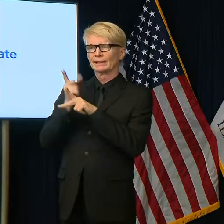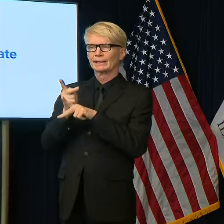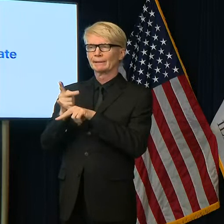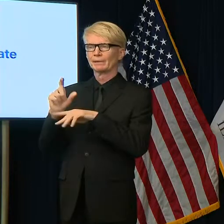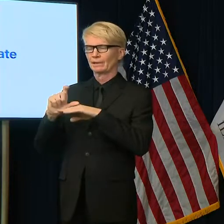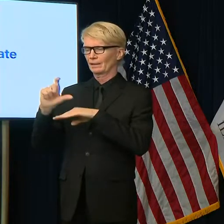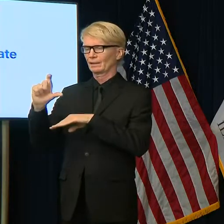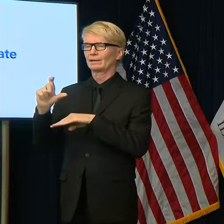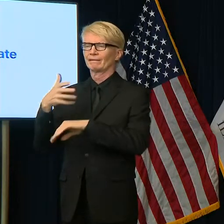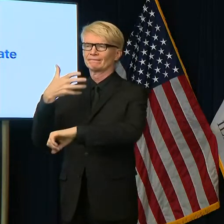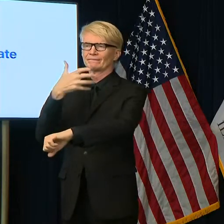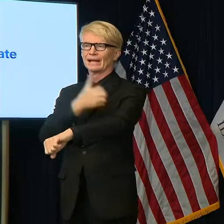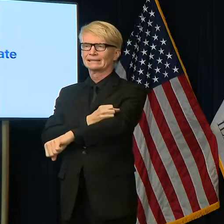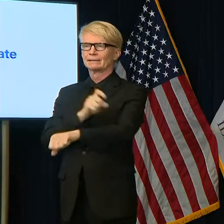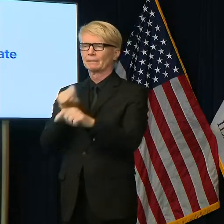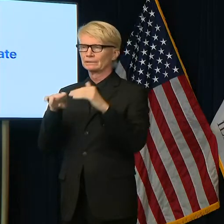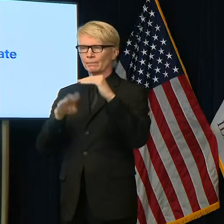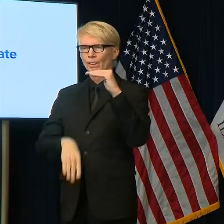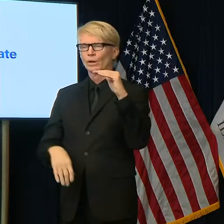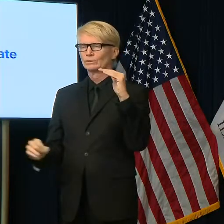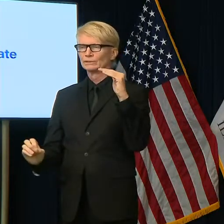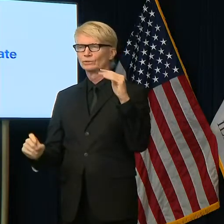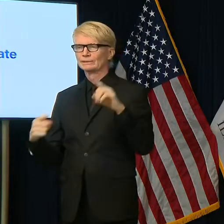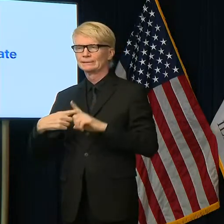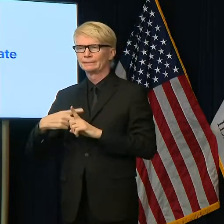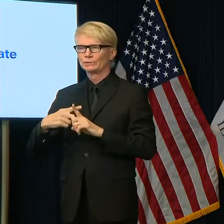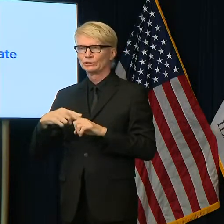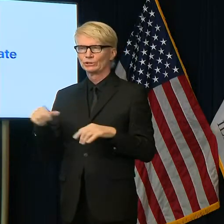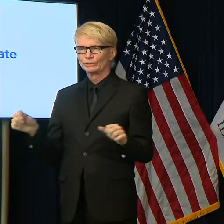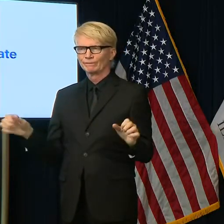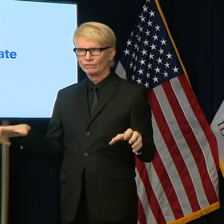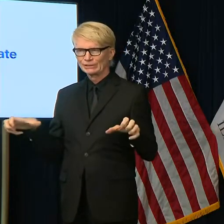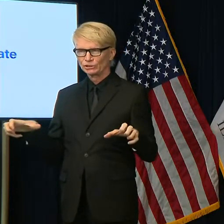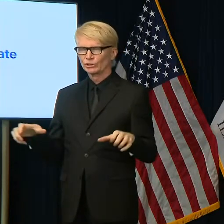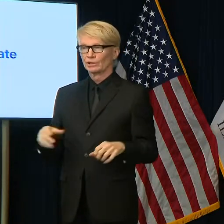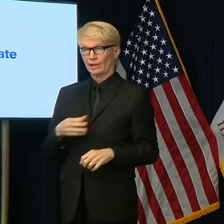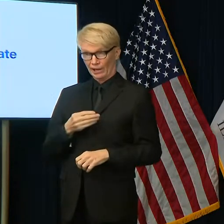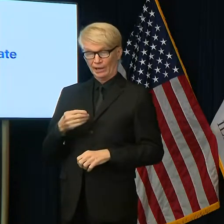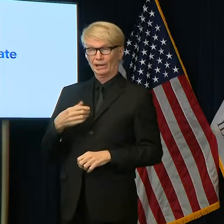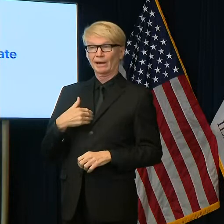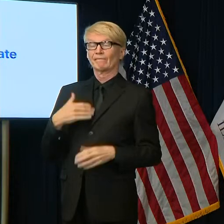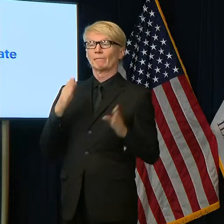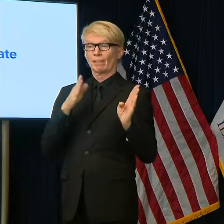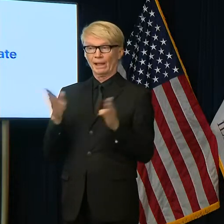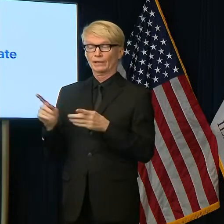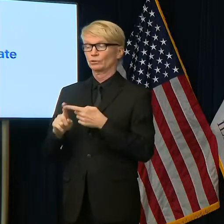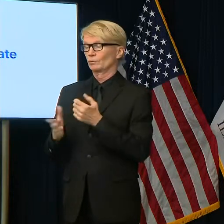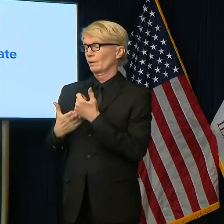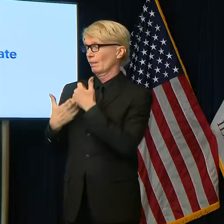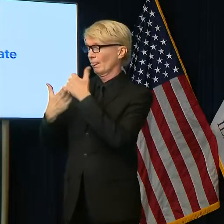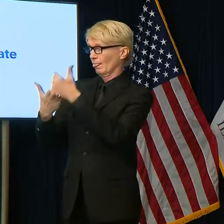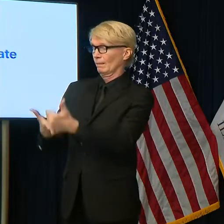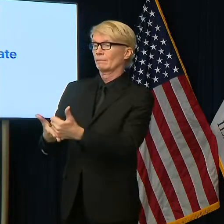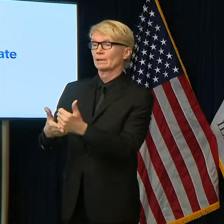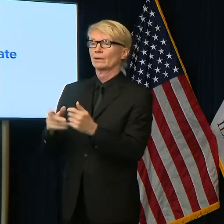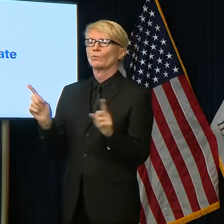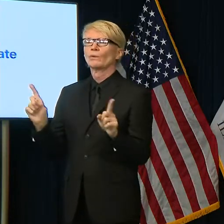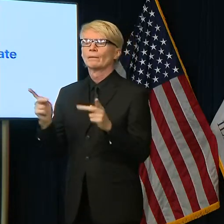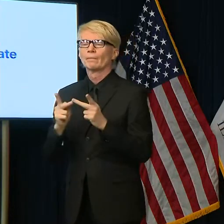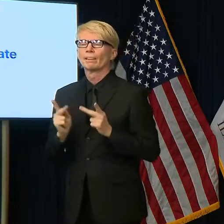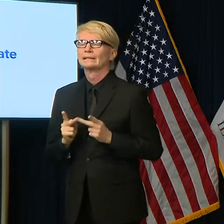vaccine? And does the state have any plan to assist smaller hospitals that don't have the freezers if they're having trouble getting them? Well, when